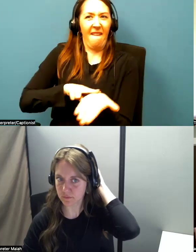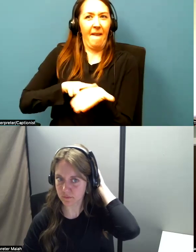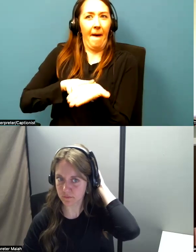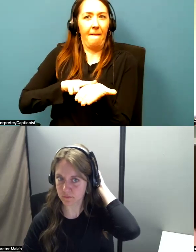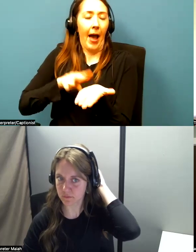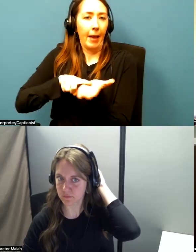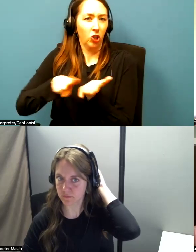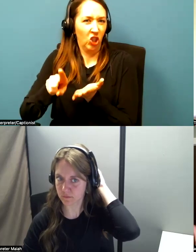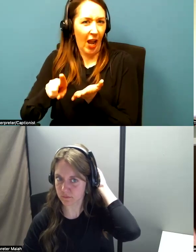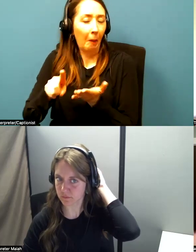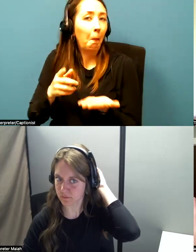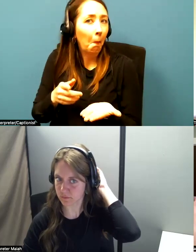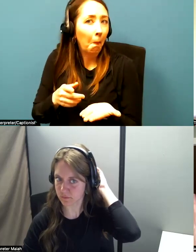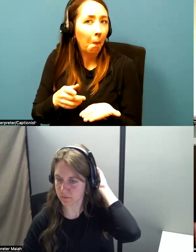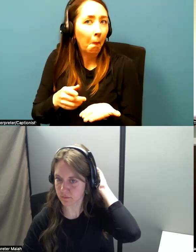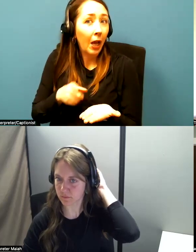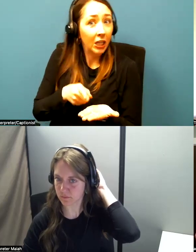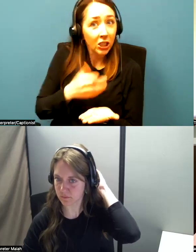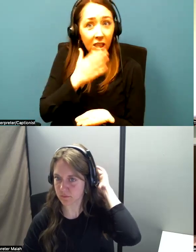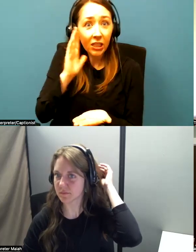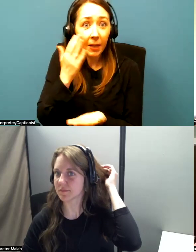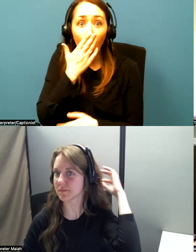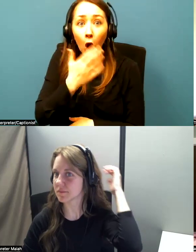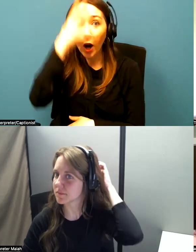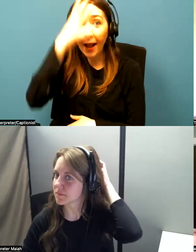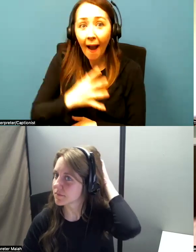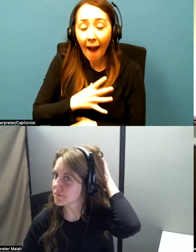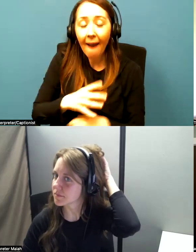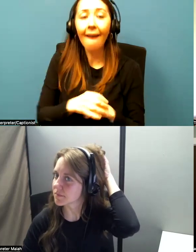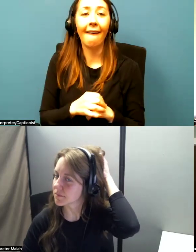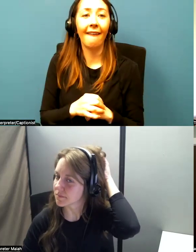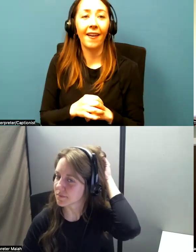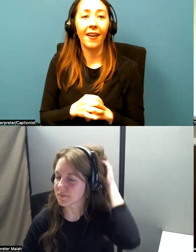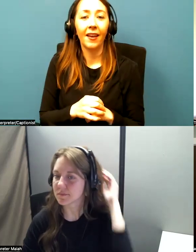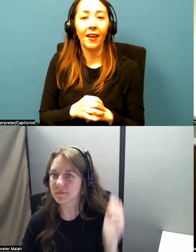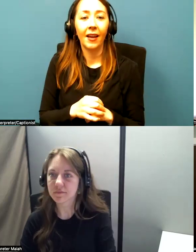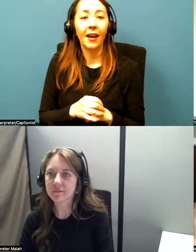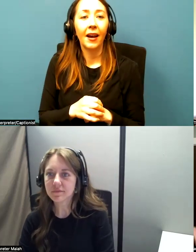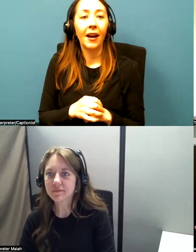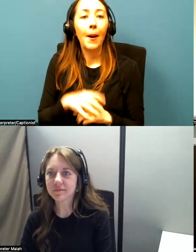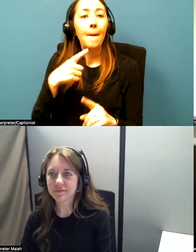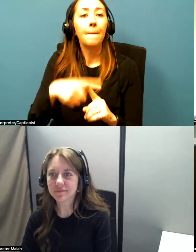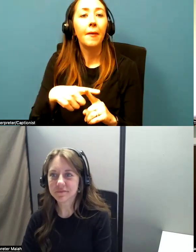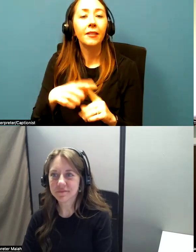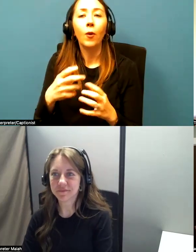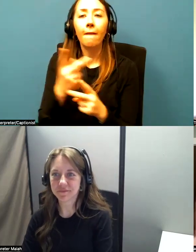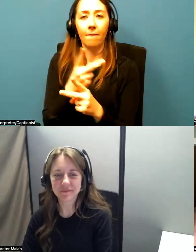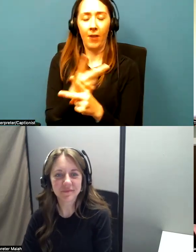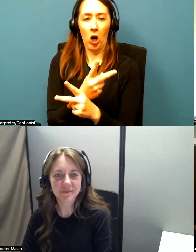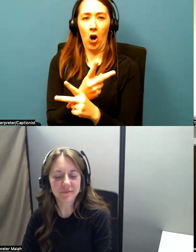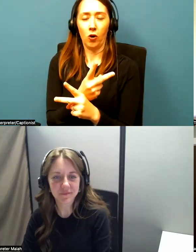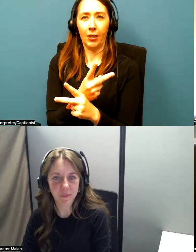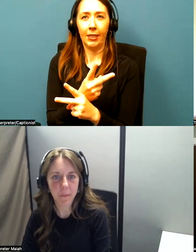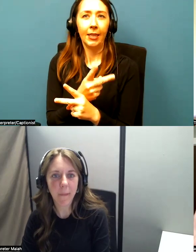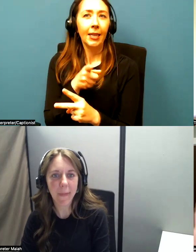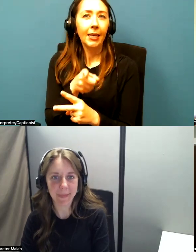know? Let's just see like if he's a good guy. And I was like, I kind of want to know like I want to